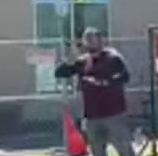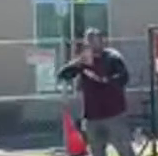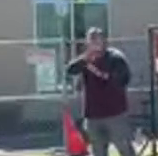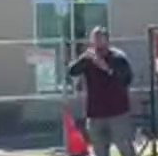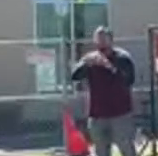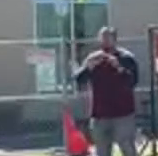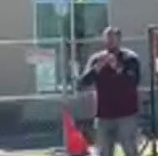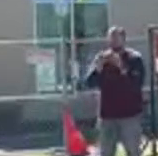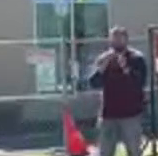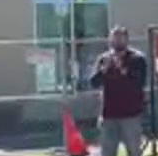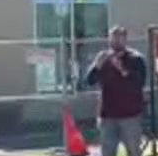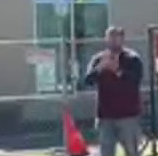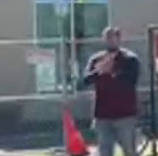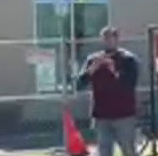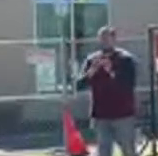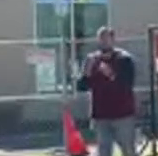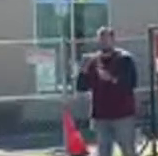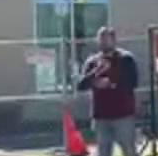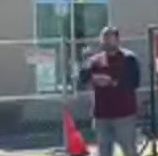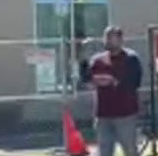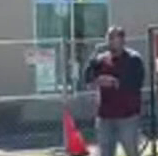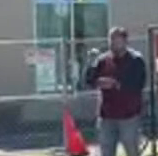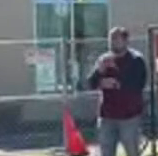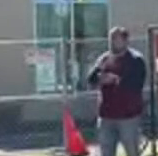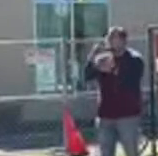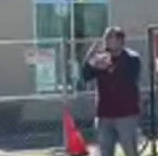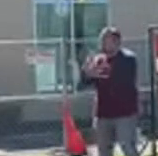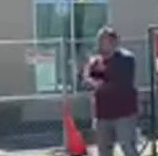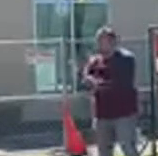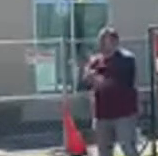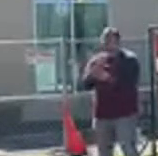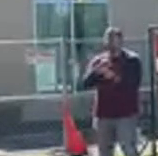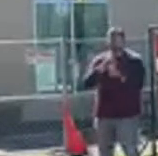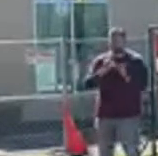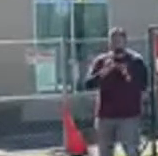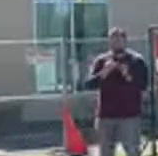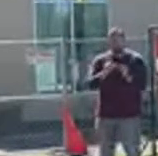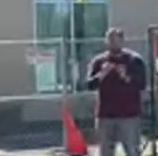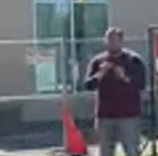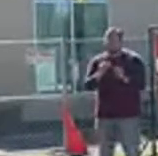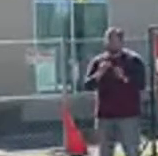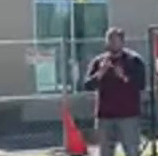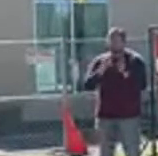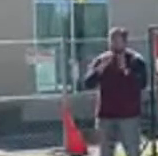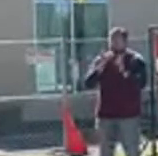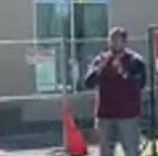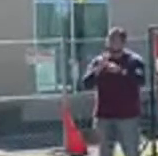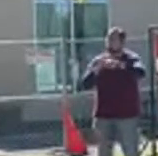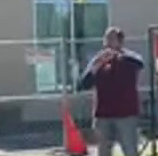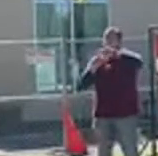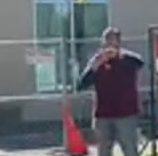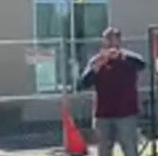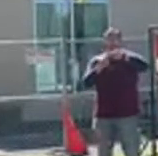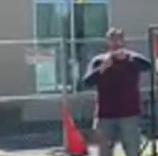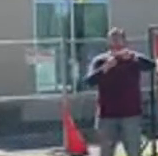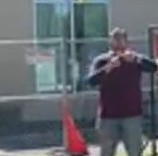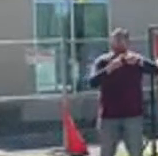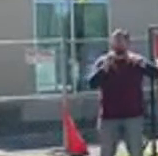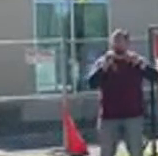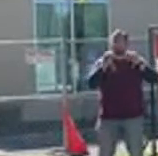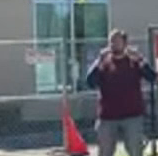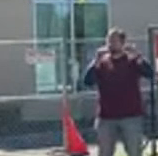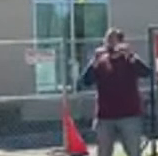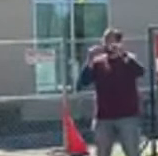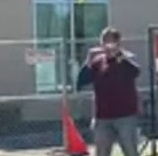with this school district that we know, that we can trust, I'm constantly giving positive shout outs to the management team at the